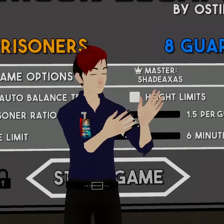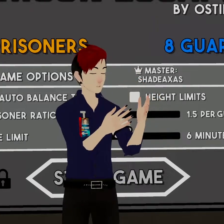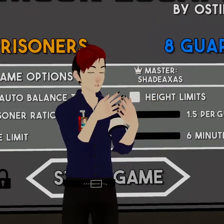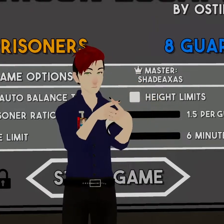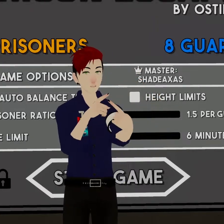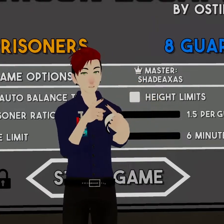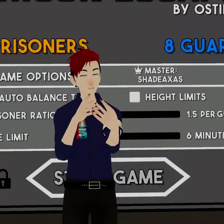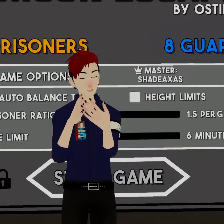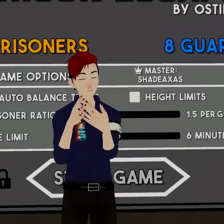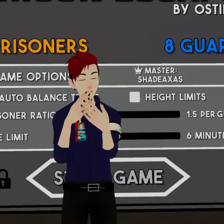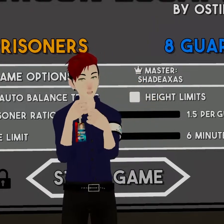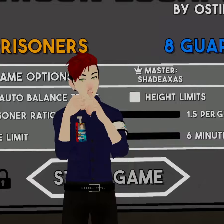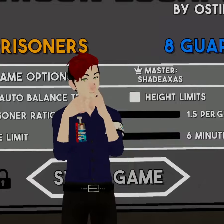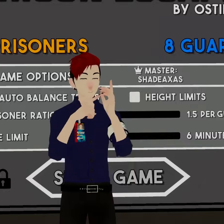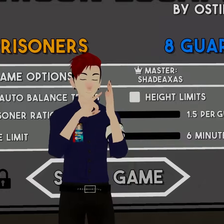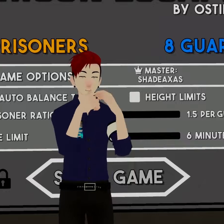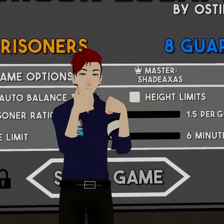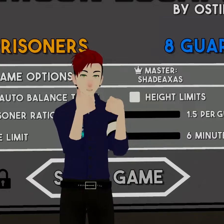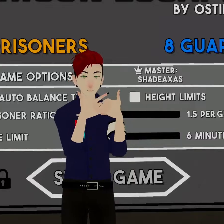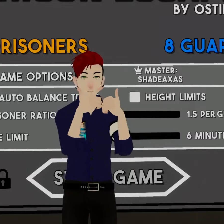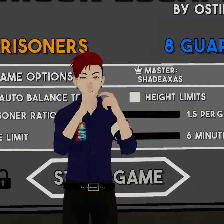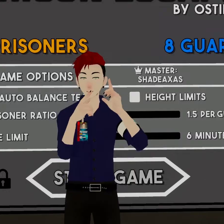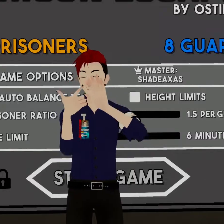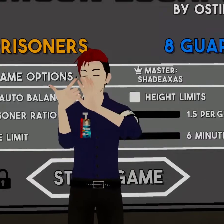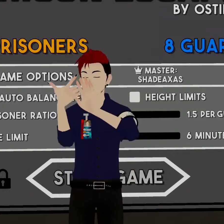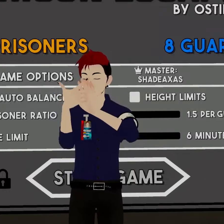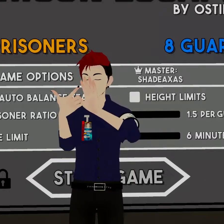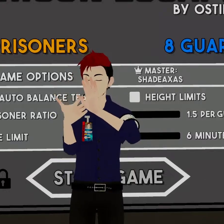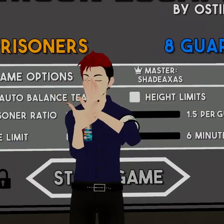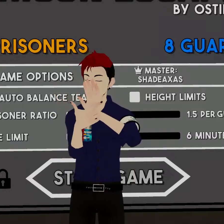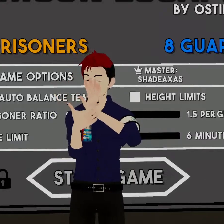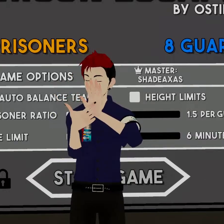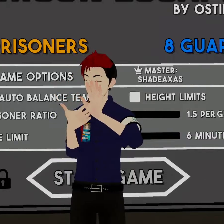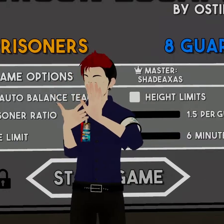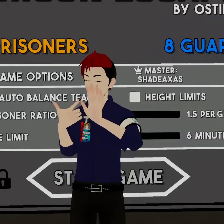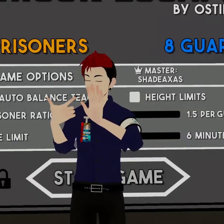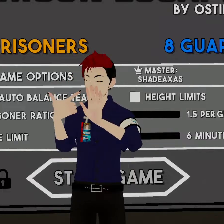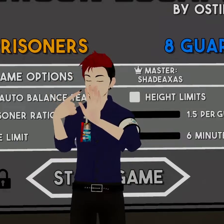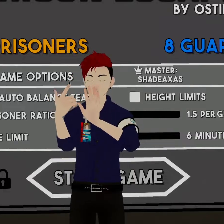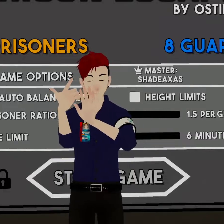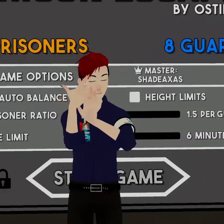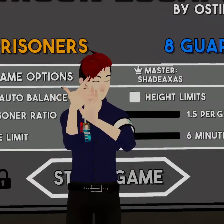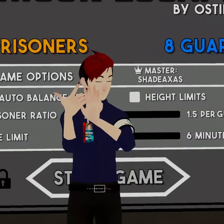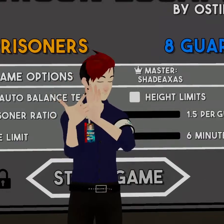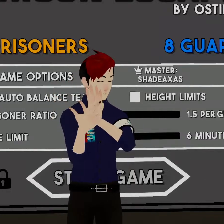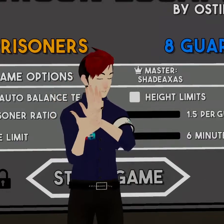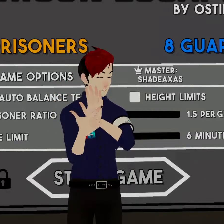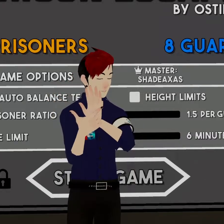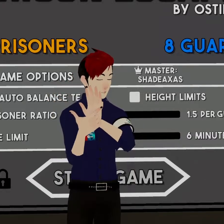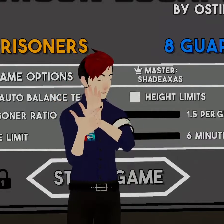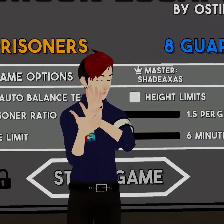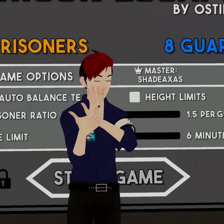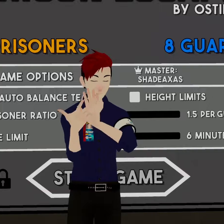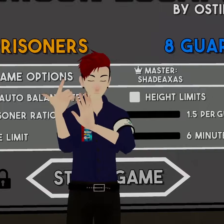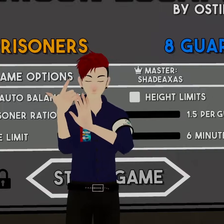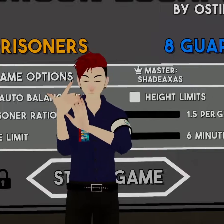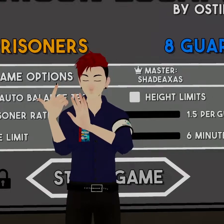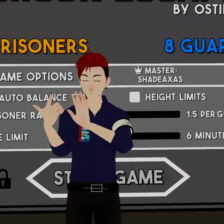So in contrast, just not related with the game, but like law is L tapping twice. So